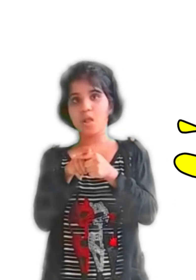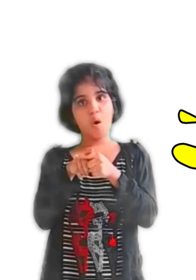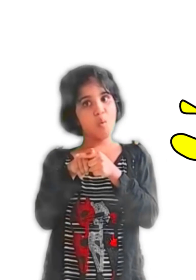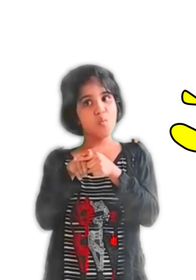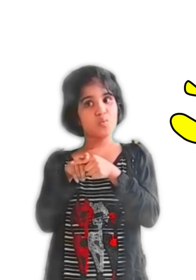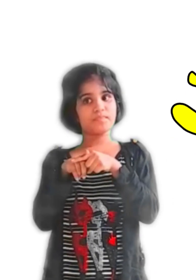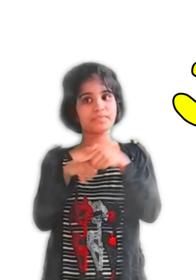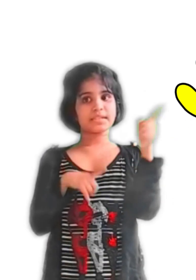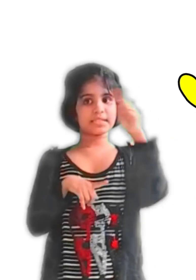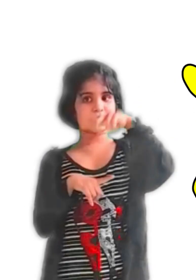Yellow.